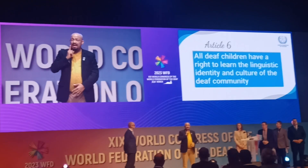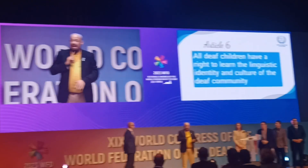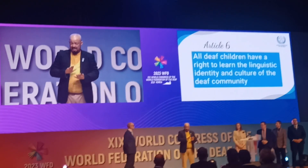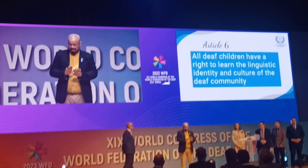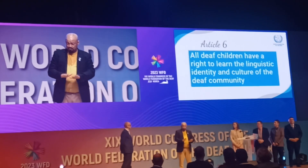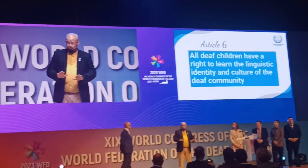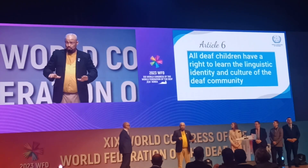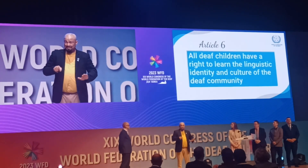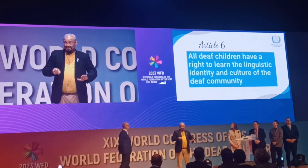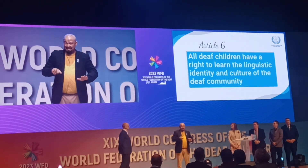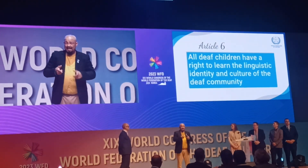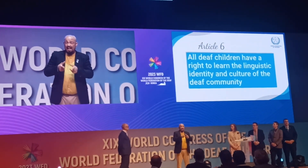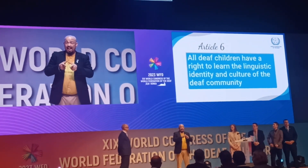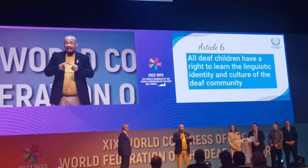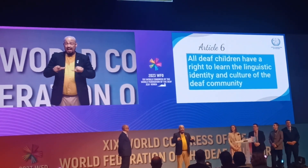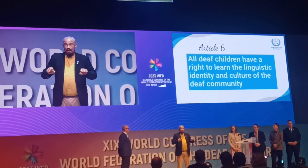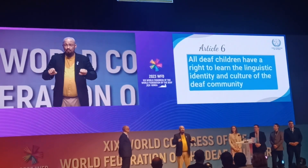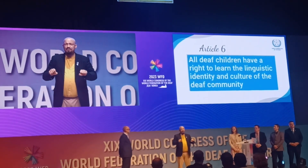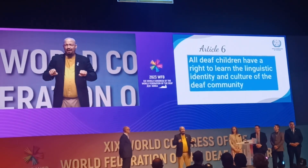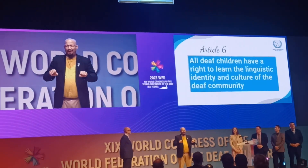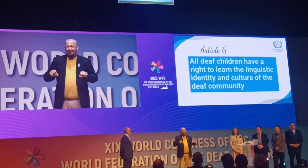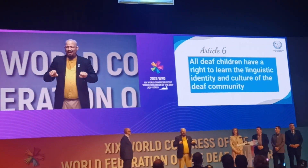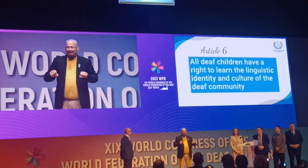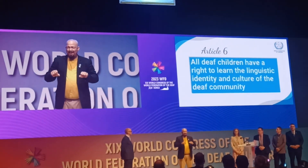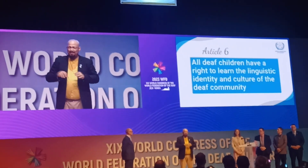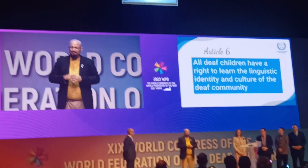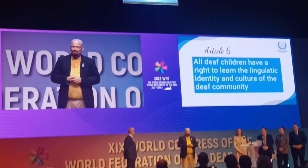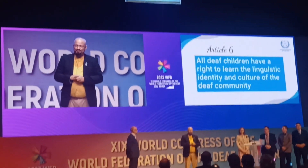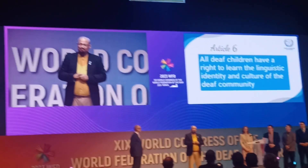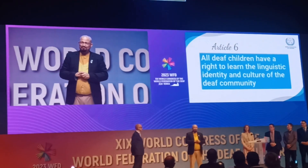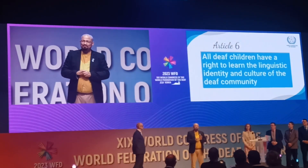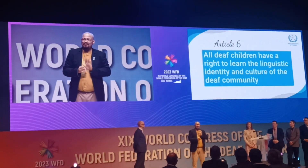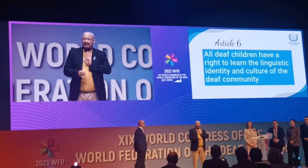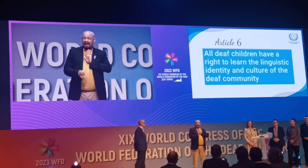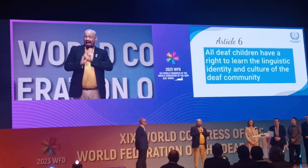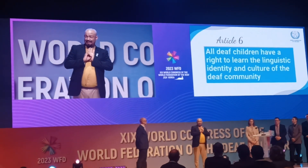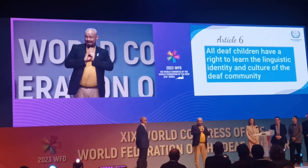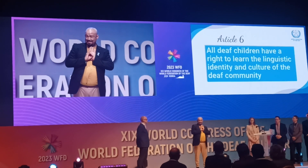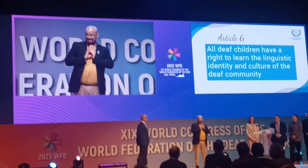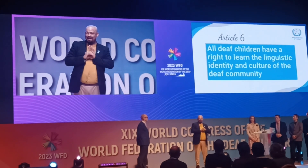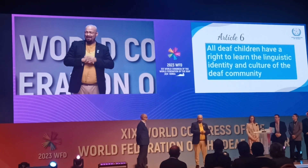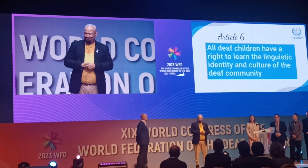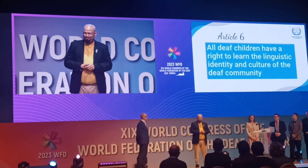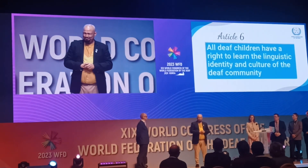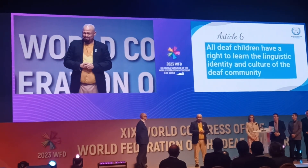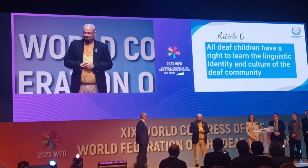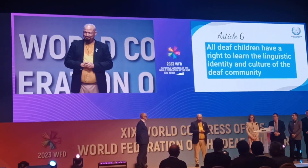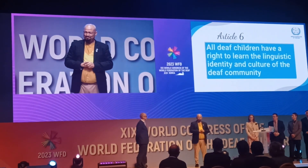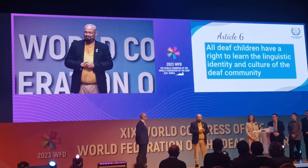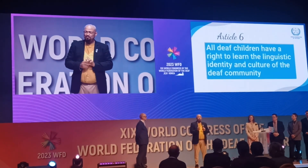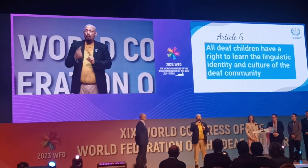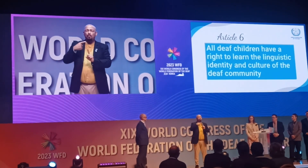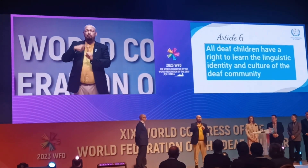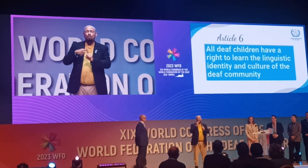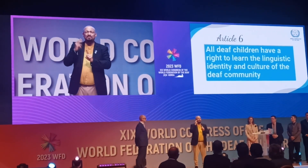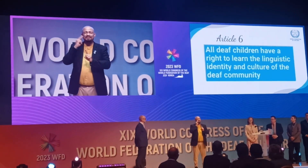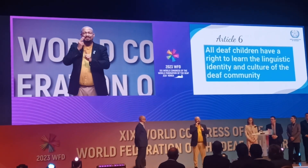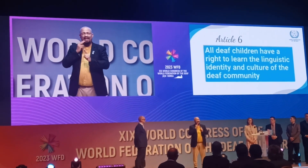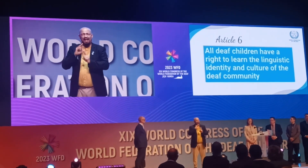All deaf children have the right to learn the linguistic identity and culture